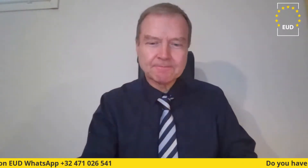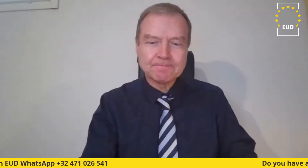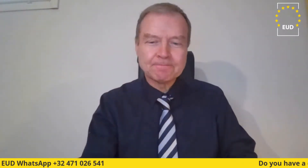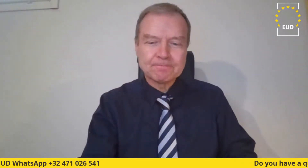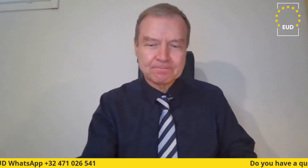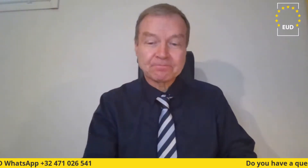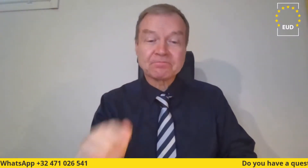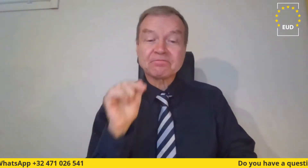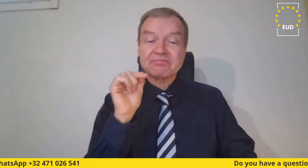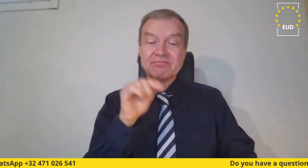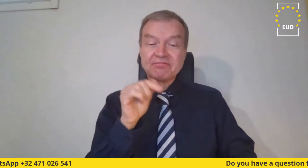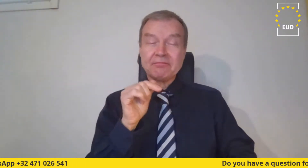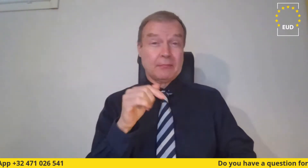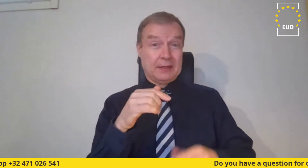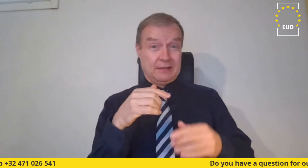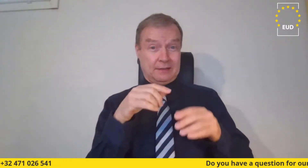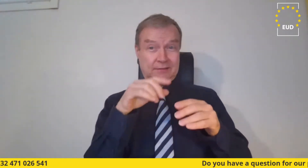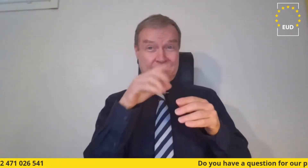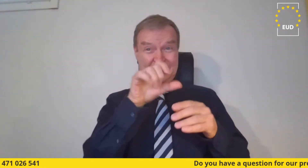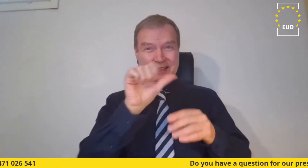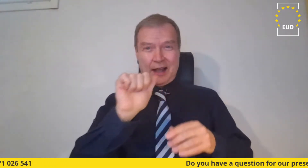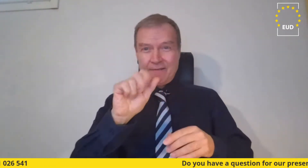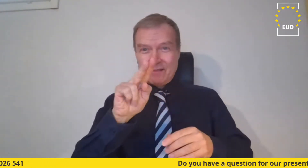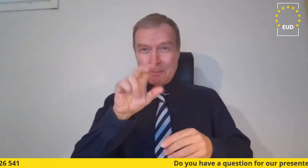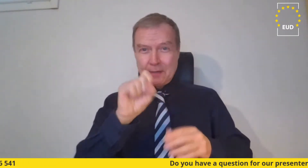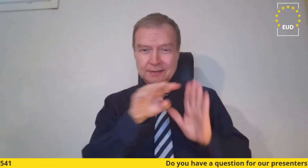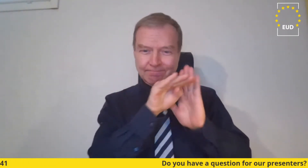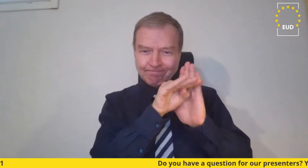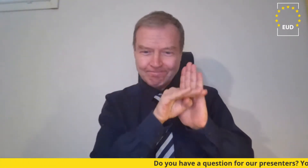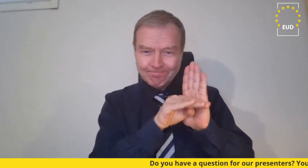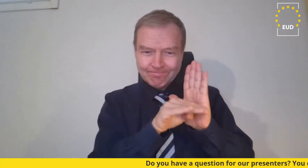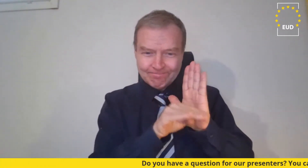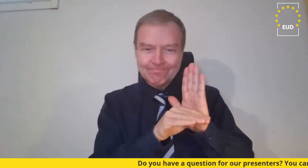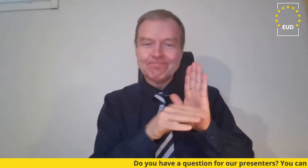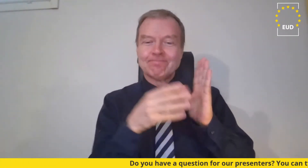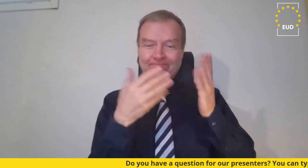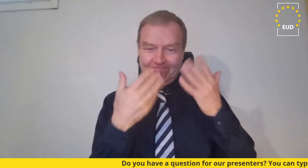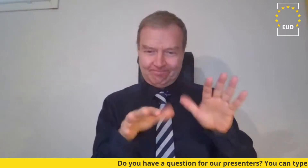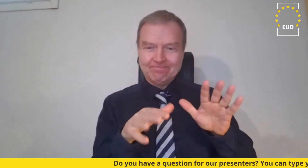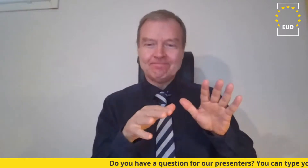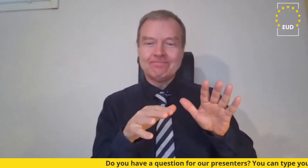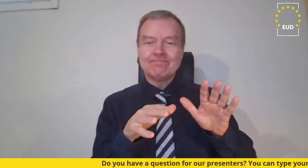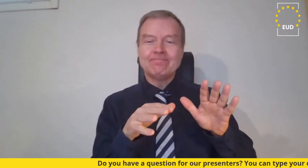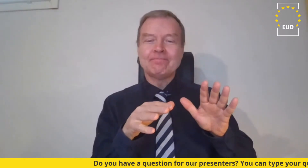We will use the abbreviation AVMS from now on.